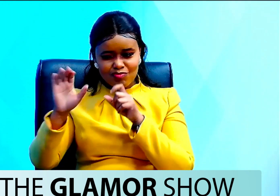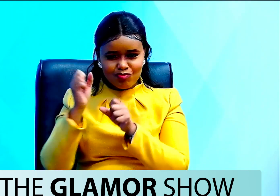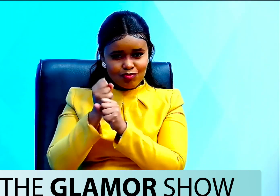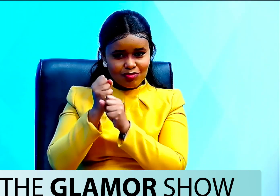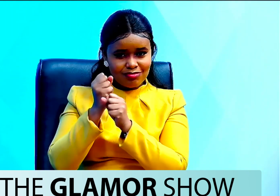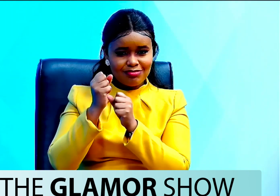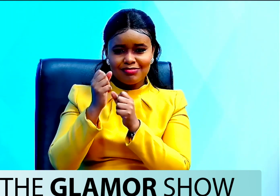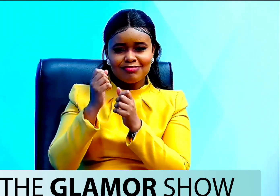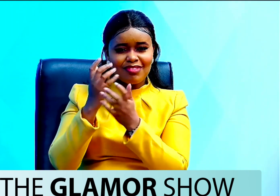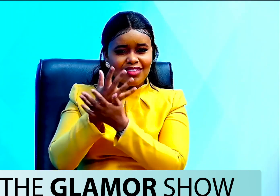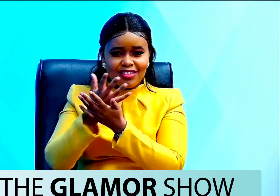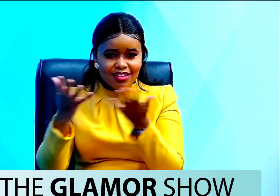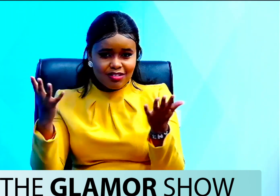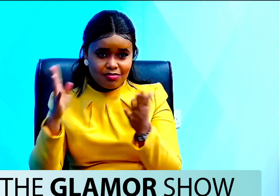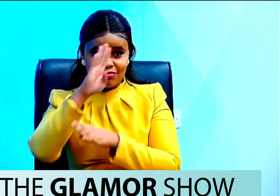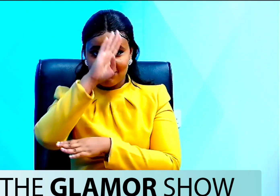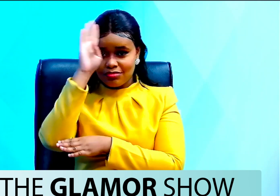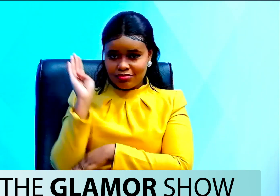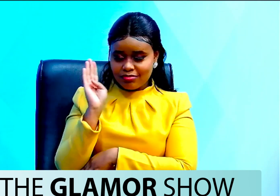hair,